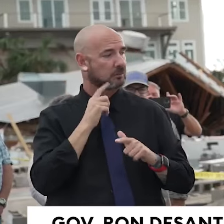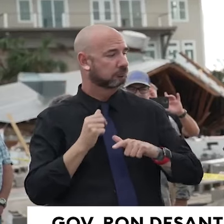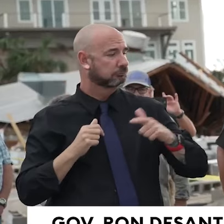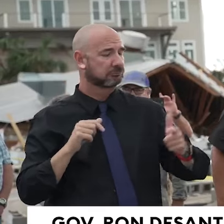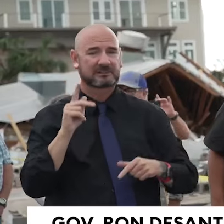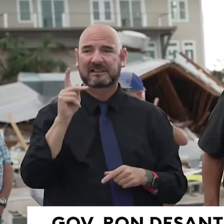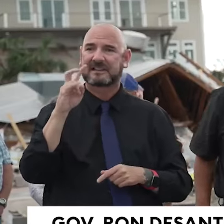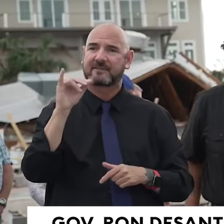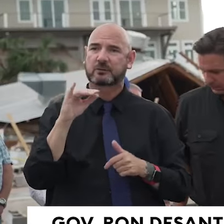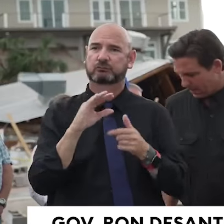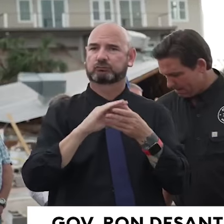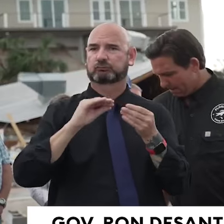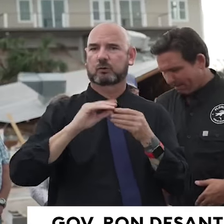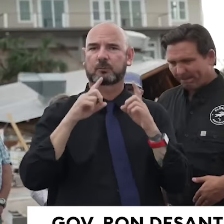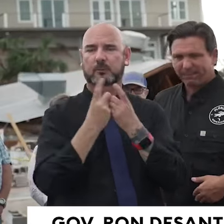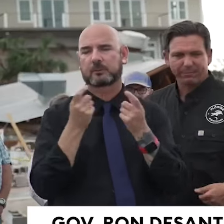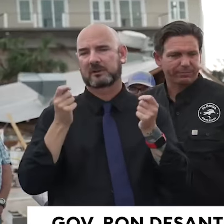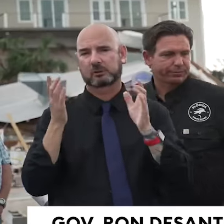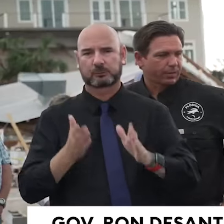Management.